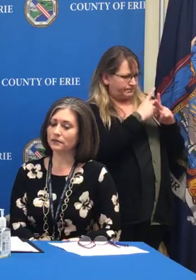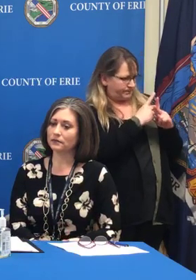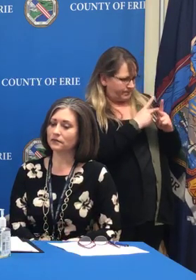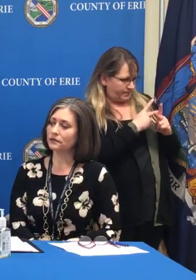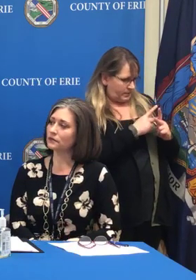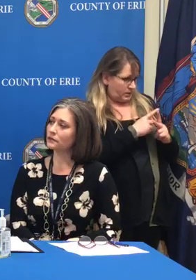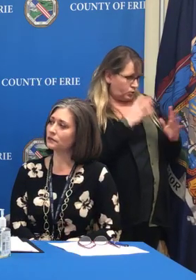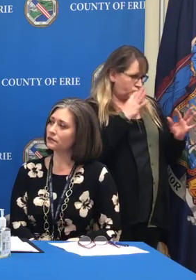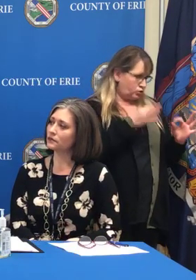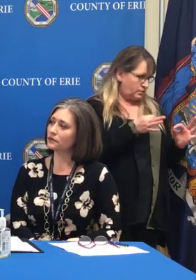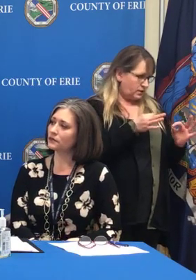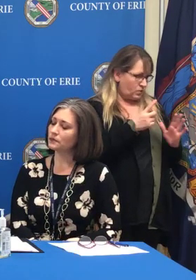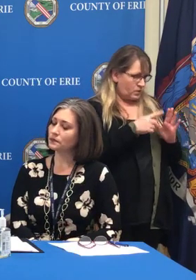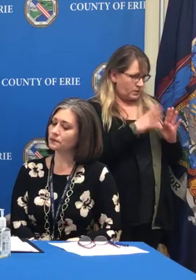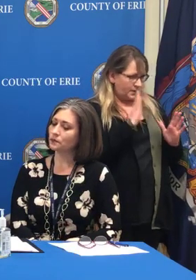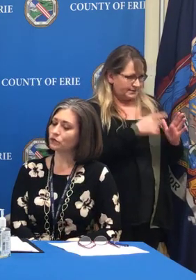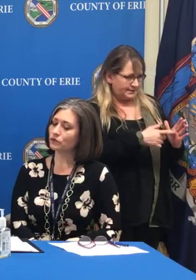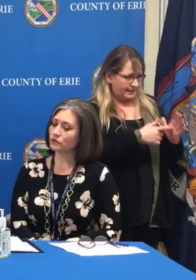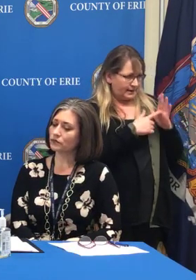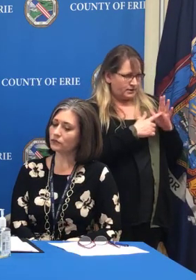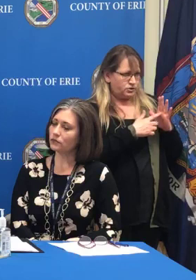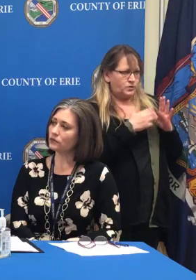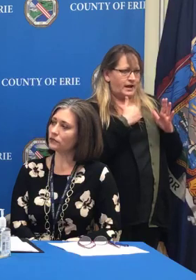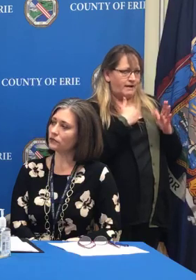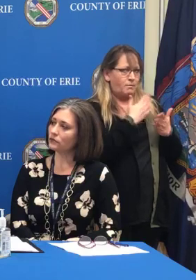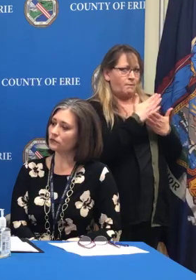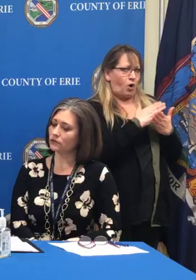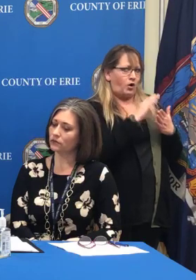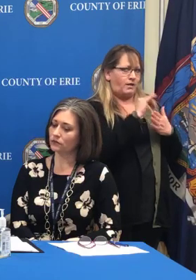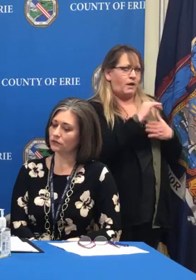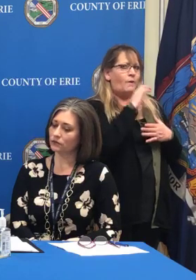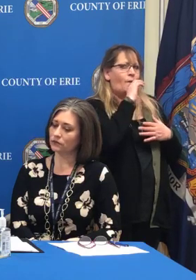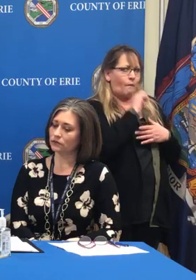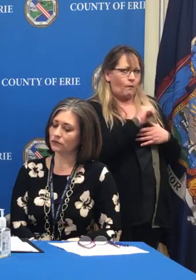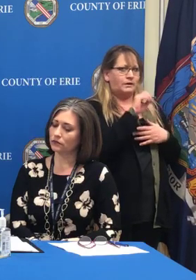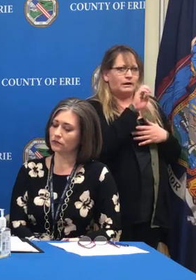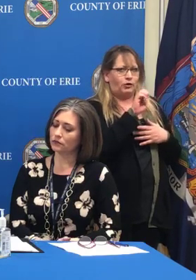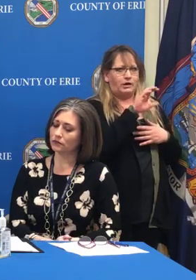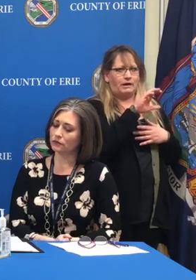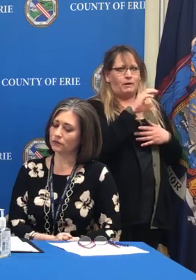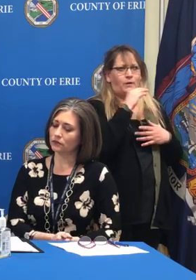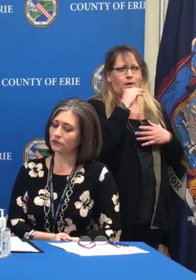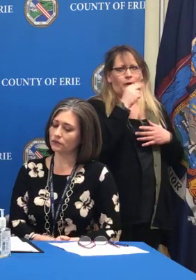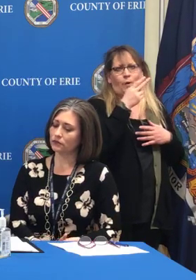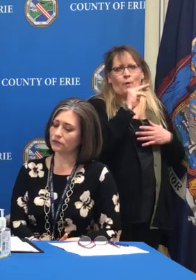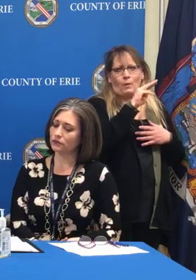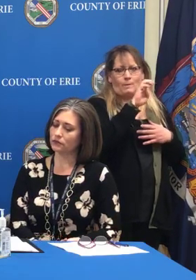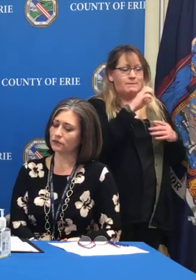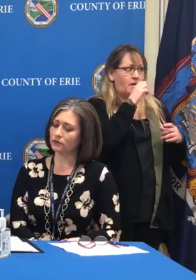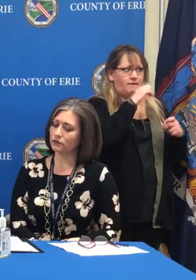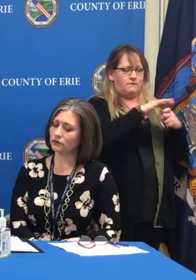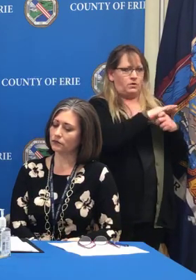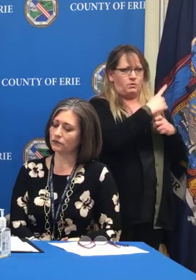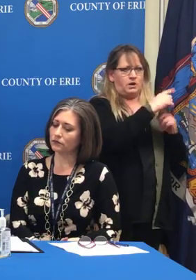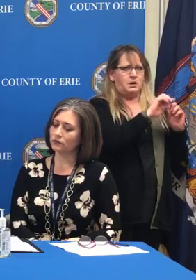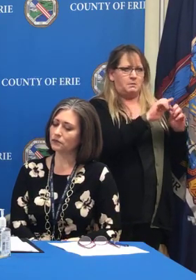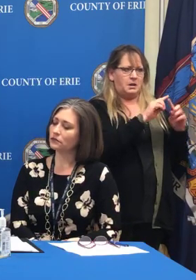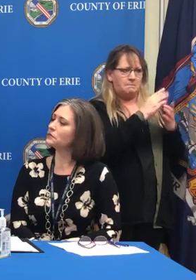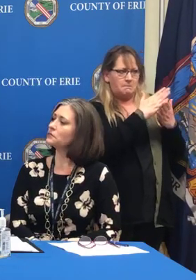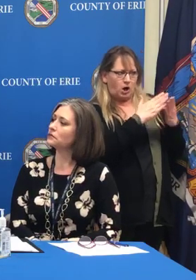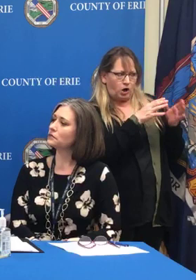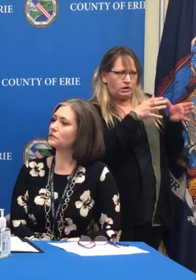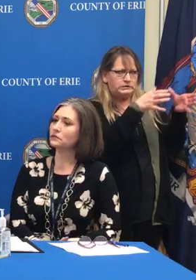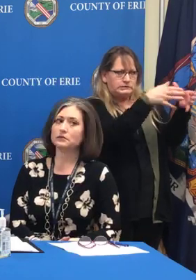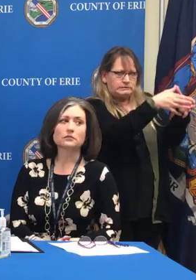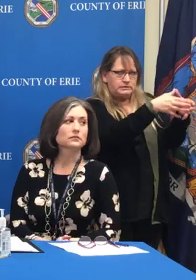calculations to determine what it would take to get a portion of the old Erie County home, not the full home, but a portion of it, so that we could at